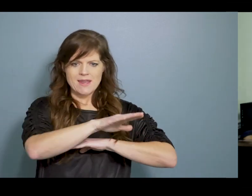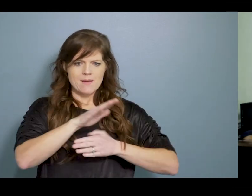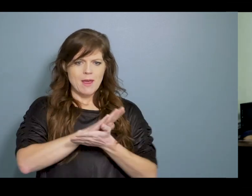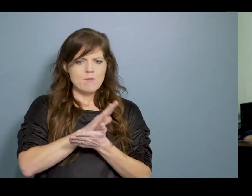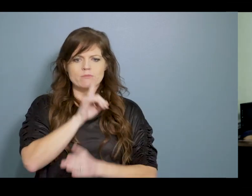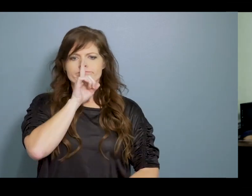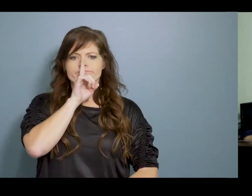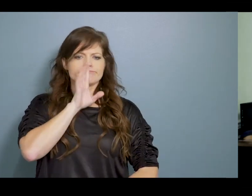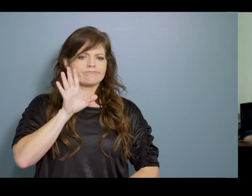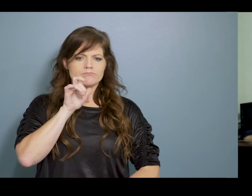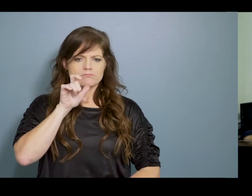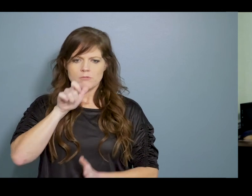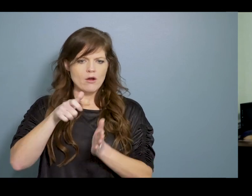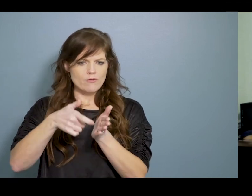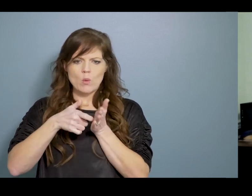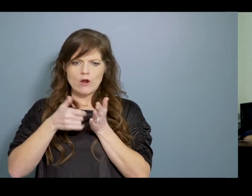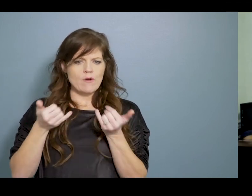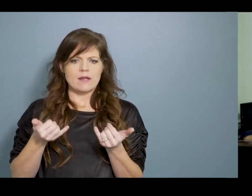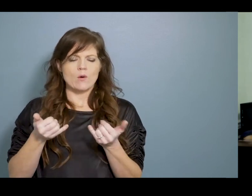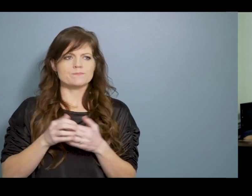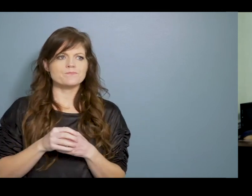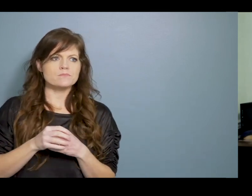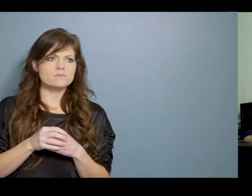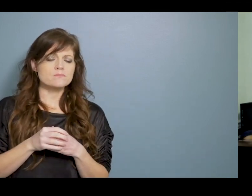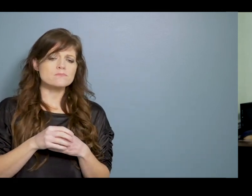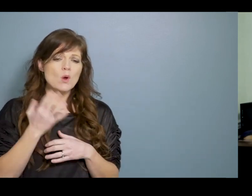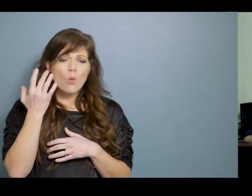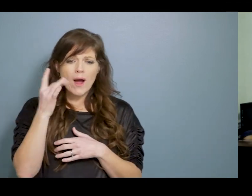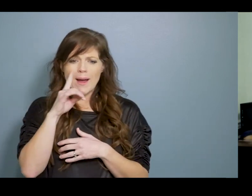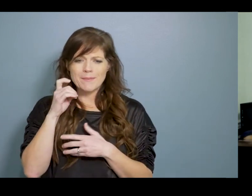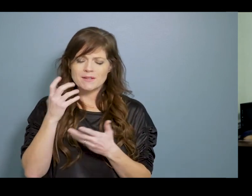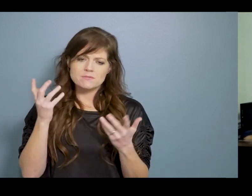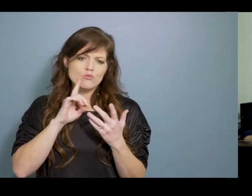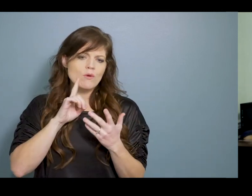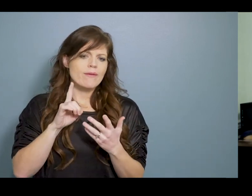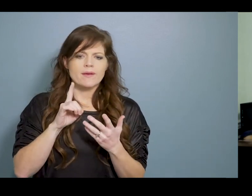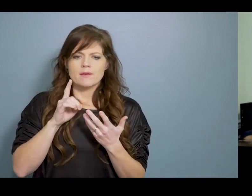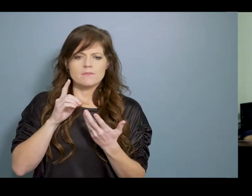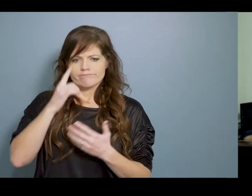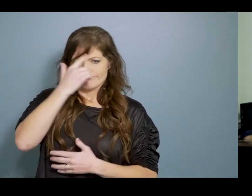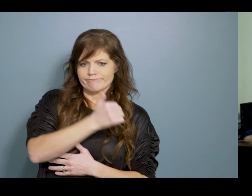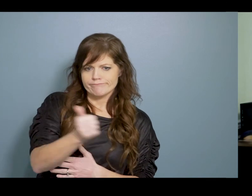different contexts that play into it, whether it's religion or health or other factors.